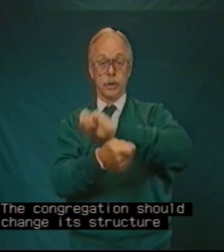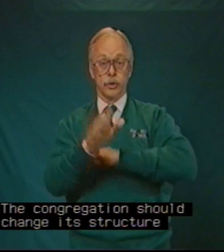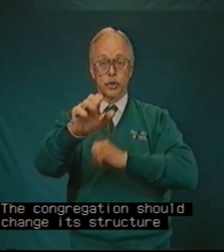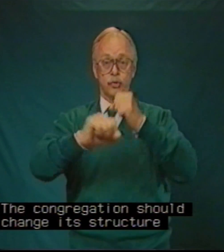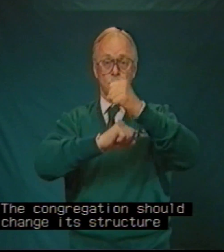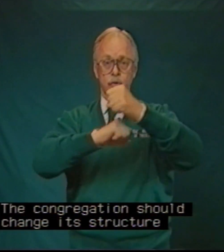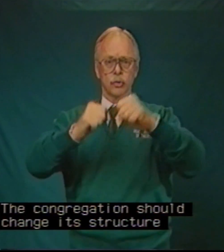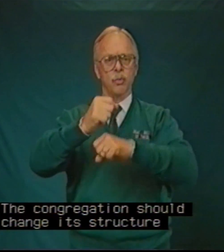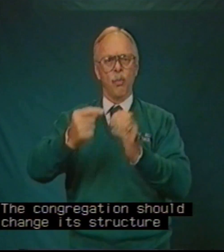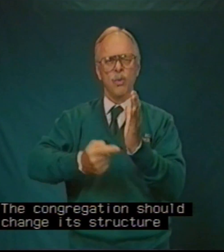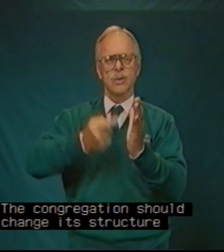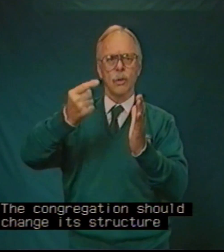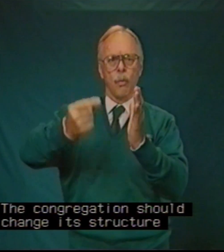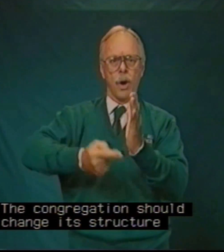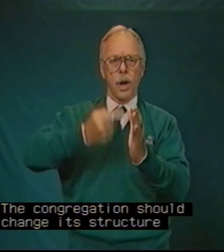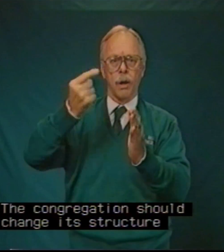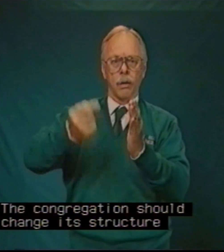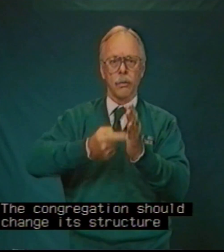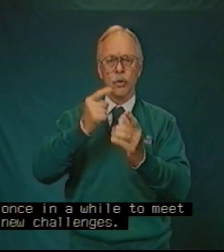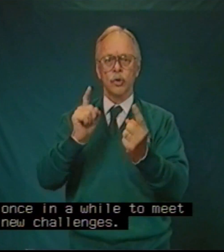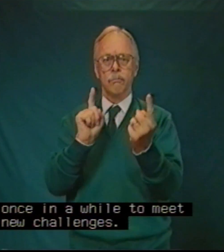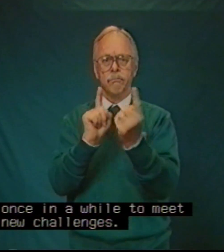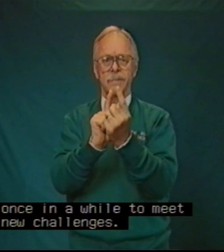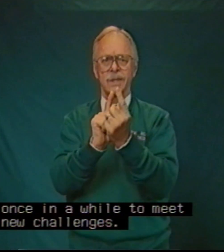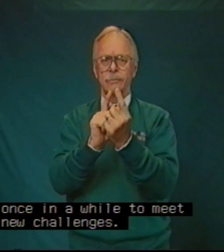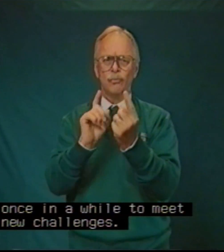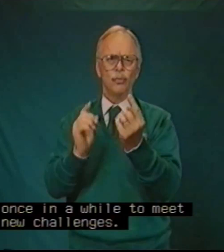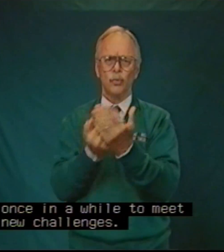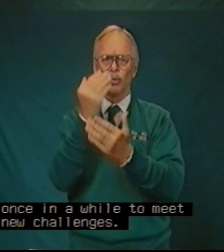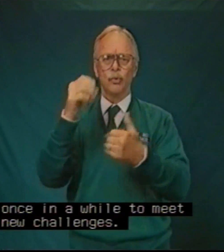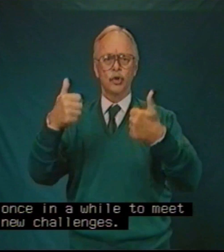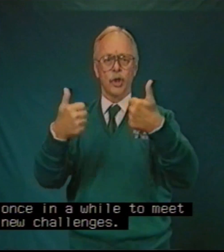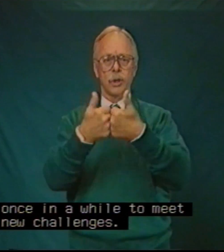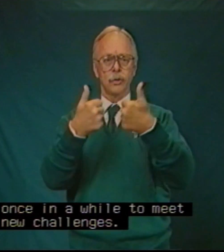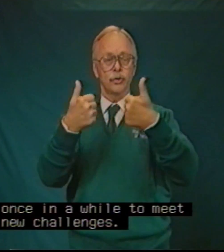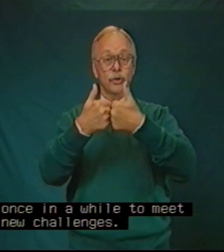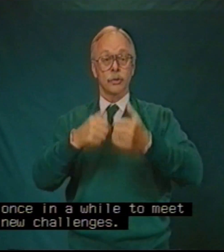challenges. This does not mean that we have the freedom to change our message.